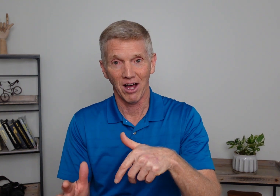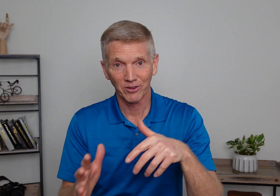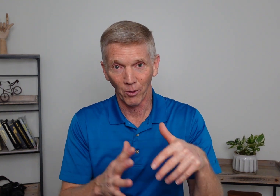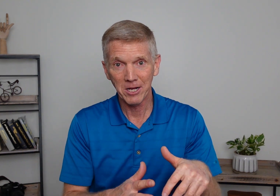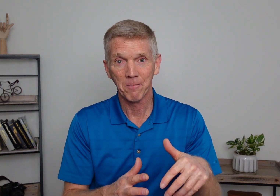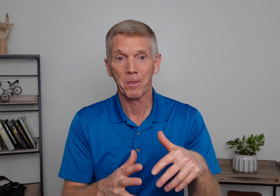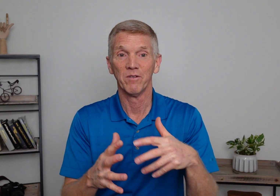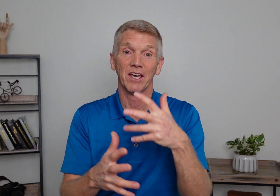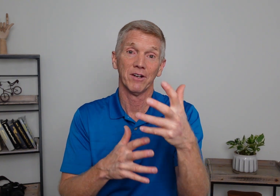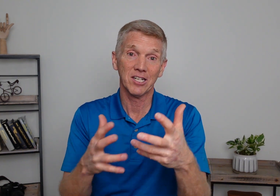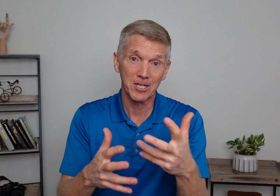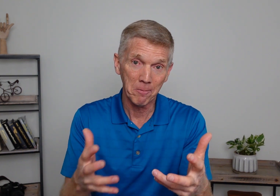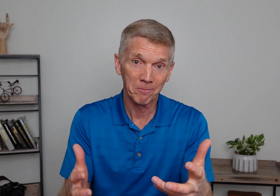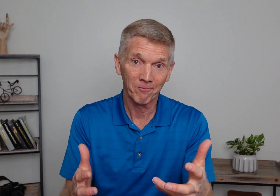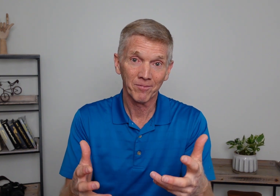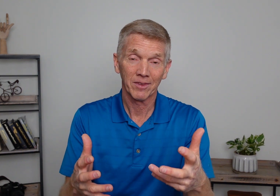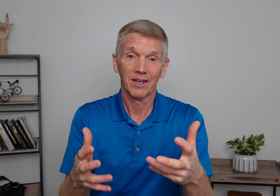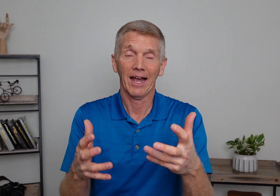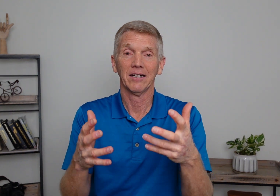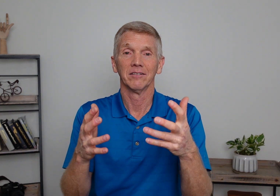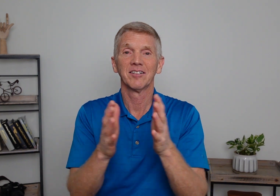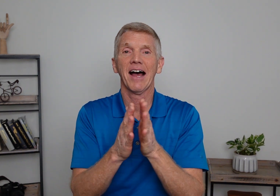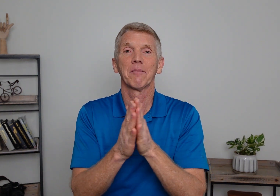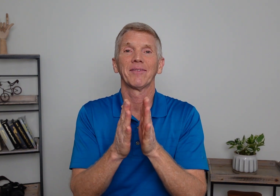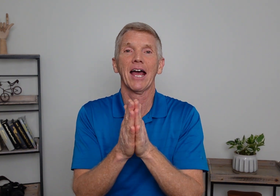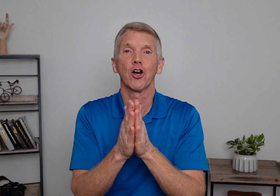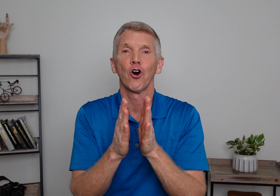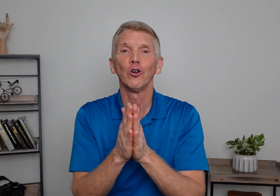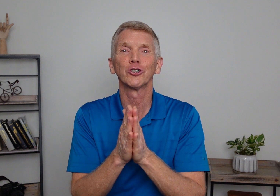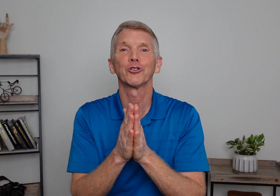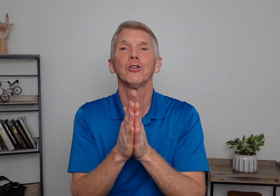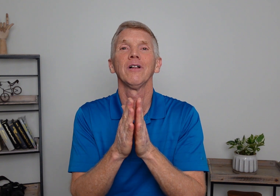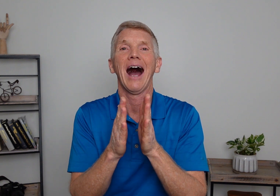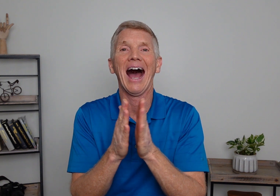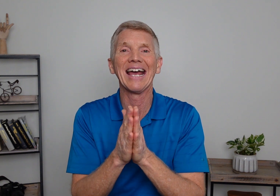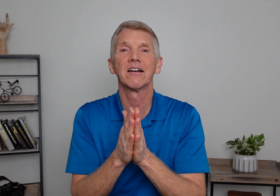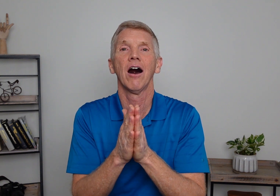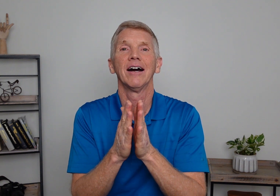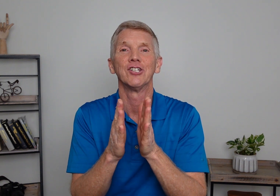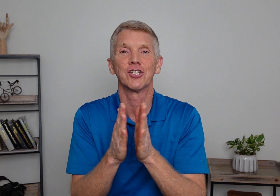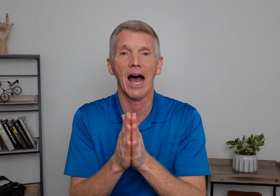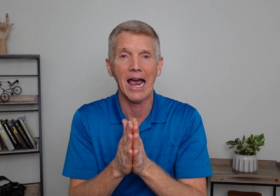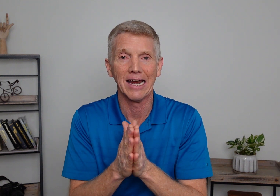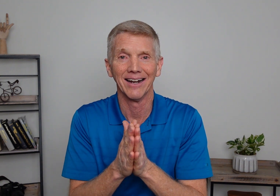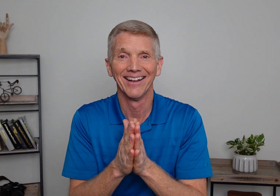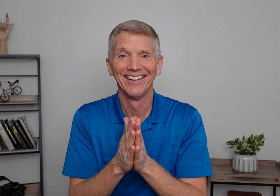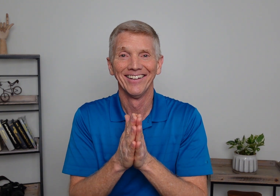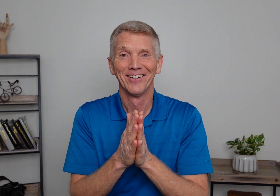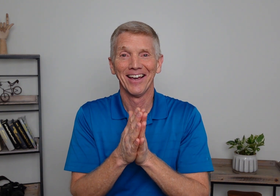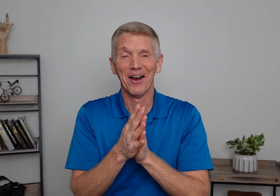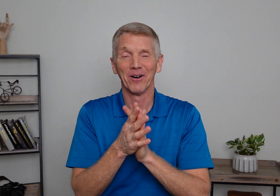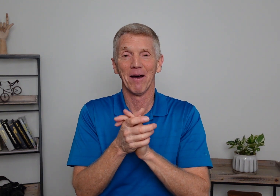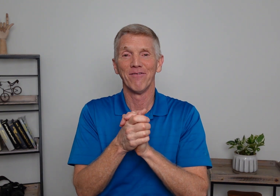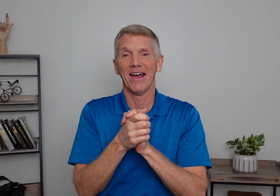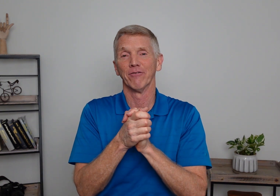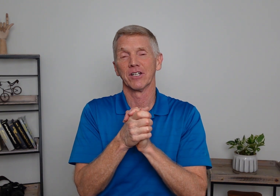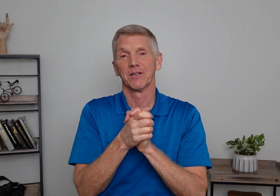the way. We've given you some. Okay, let's talk about that cultural icon sign. Okay, one of my favorites.